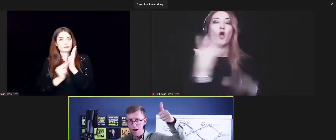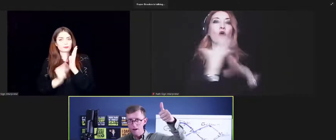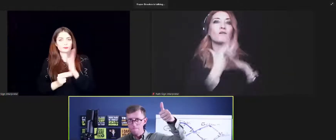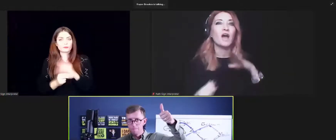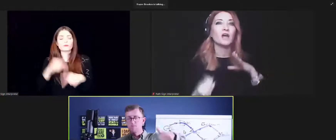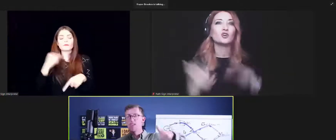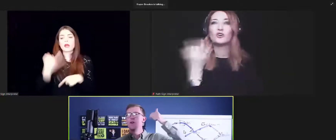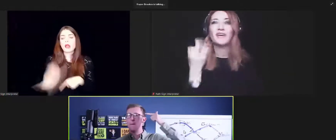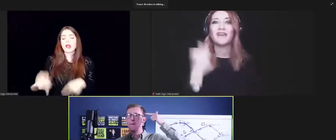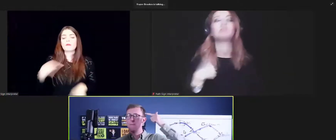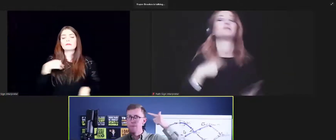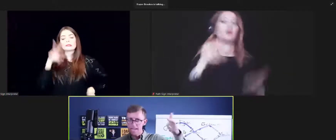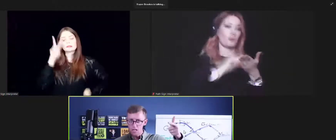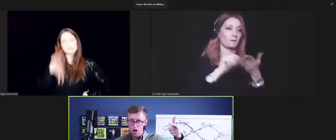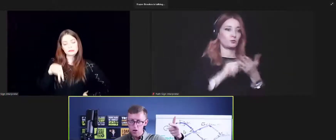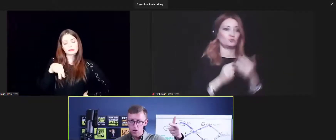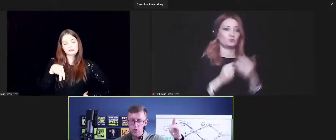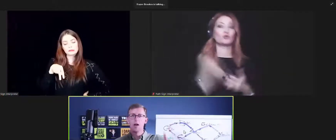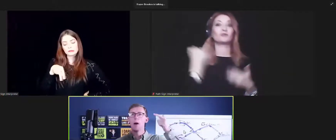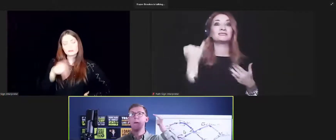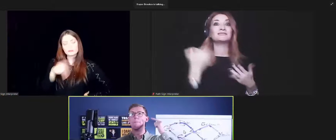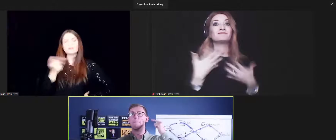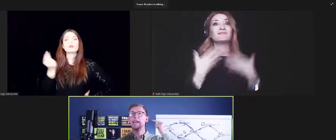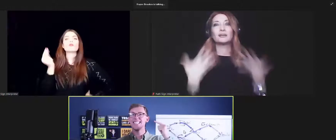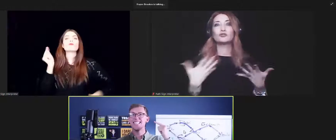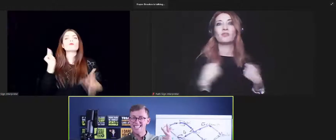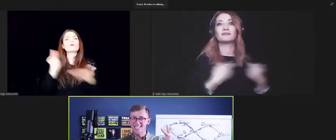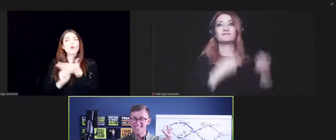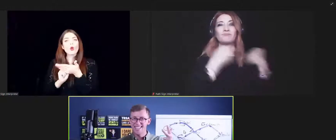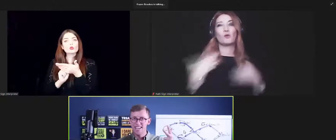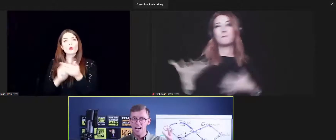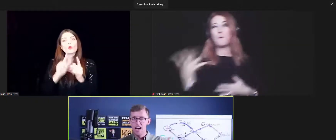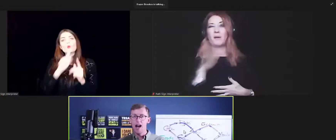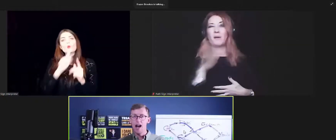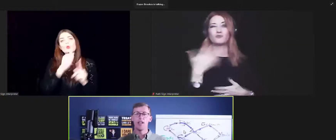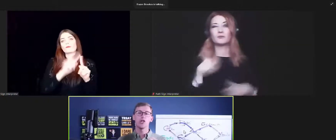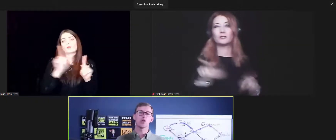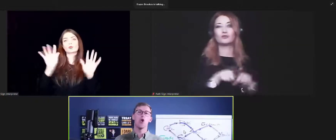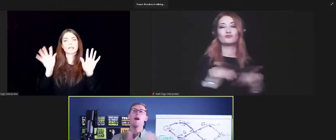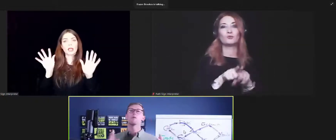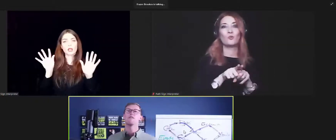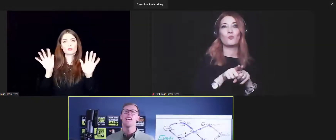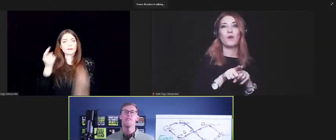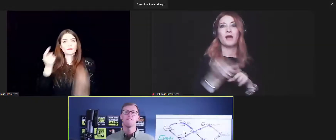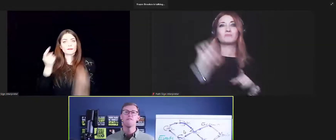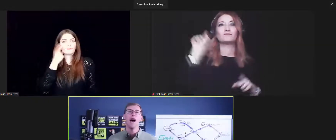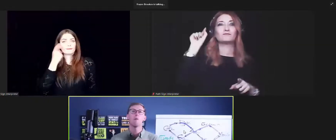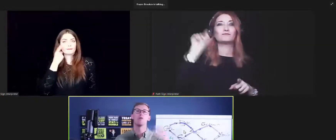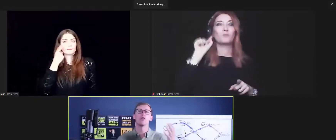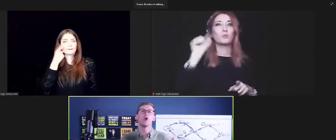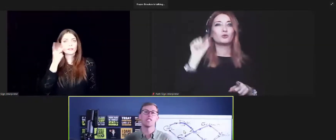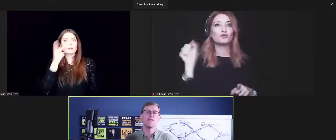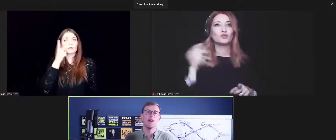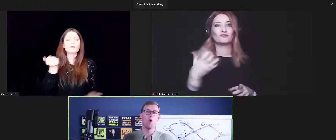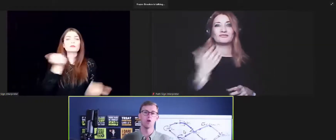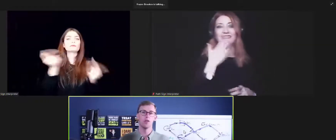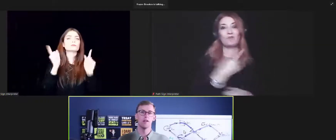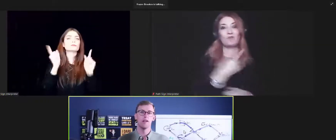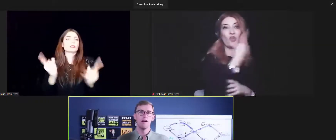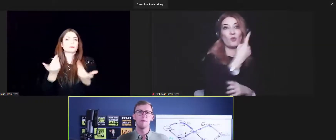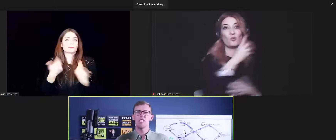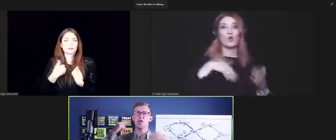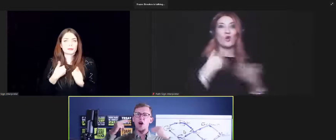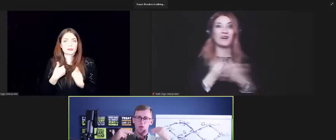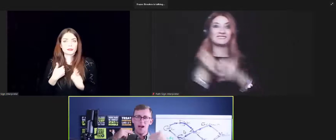win, biggest loss, biggest lesson, and then a score out of 10 for how productive I was.